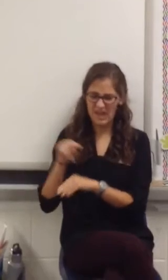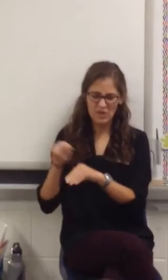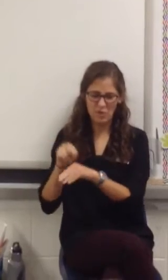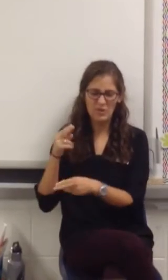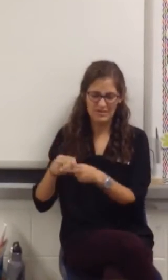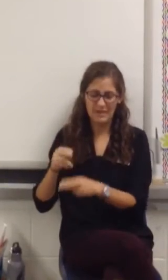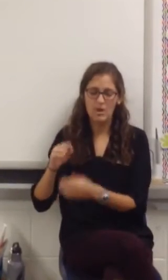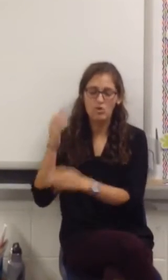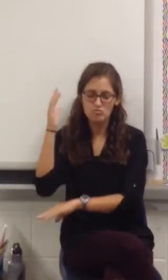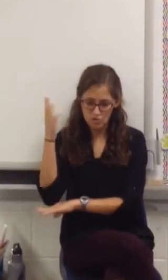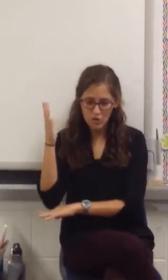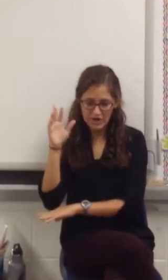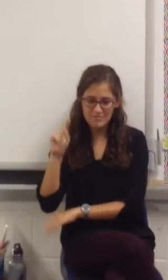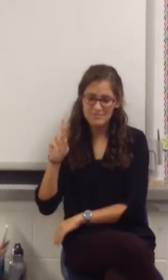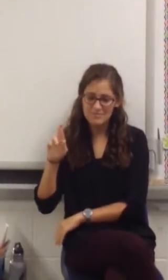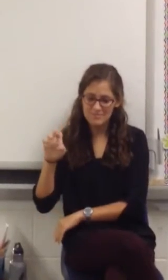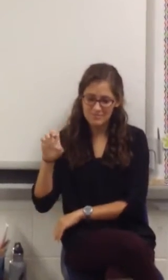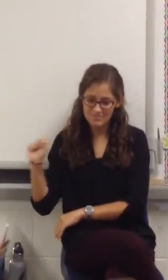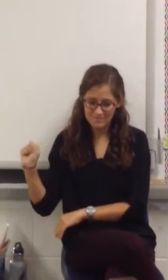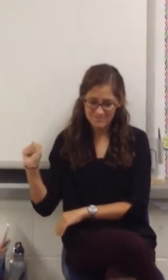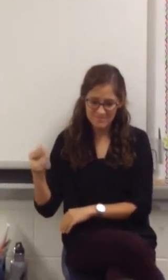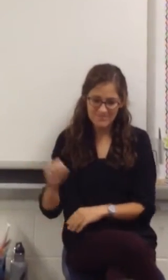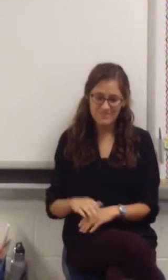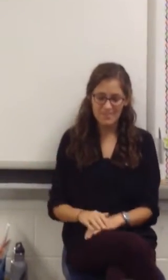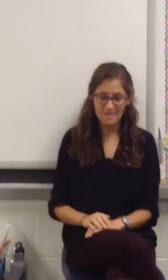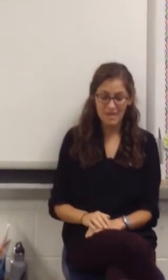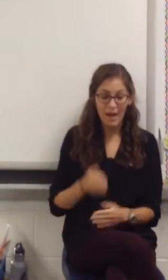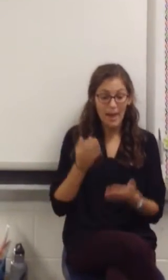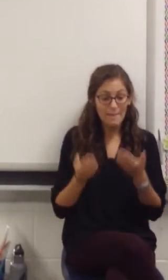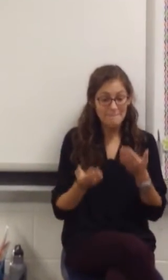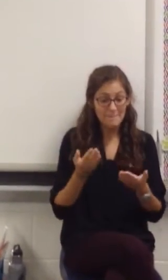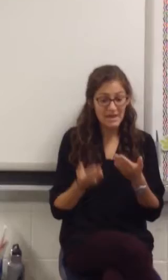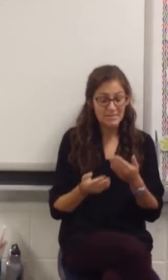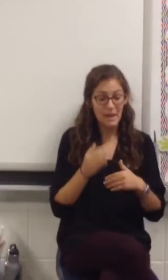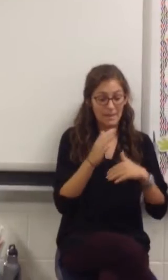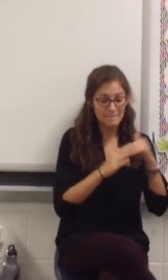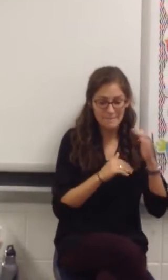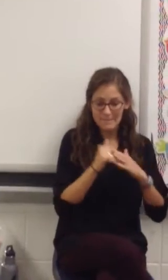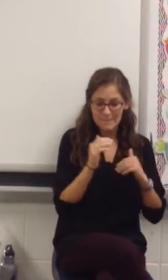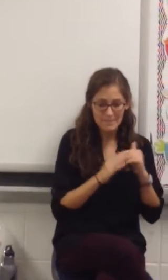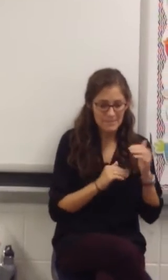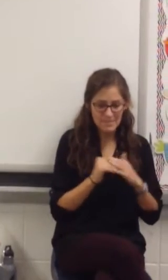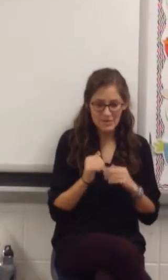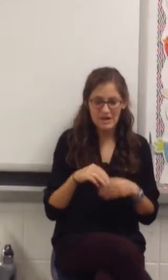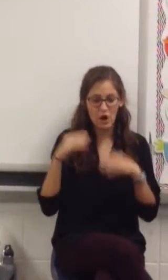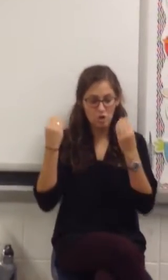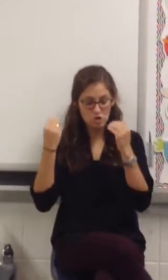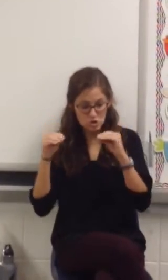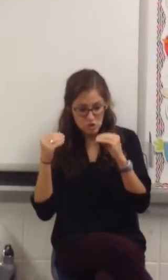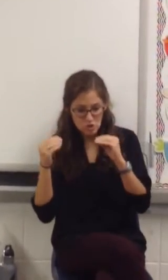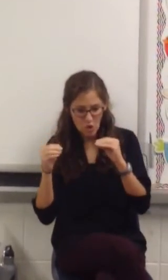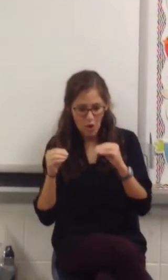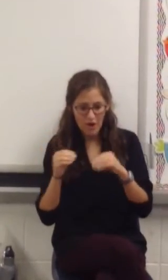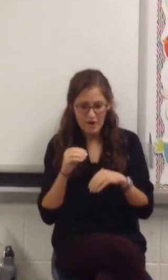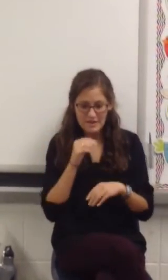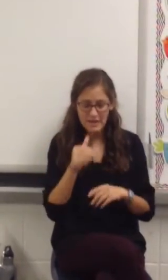So sometimes your building is just a building and it just is store and not something special. And that's okay.